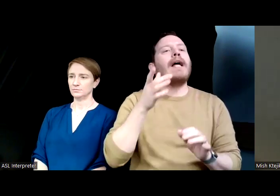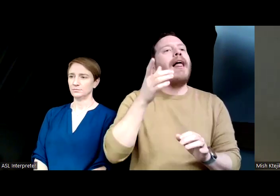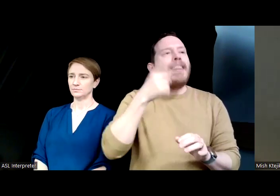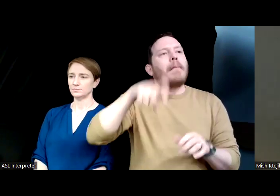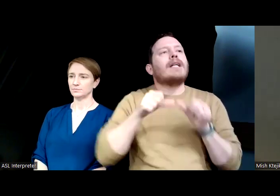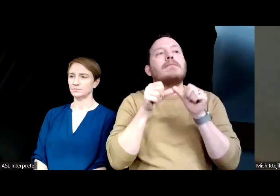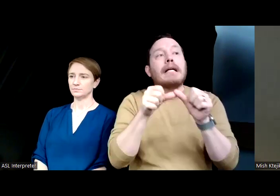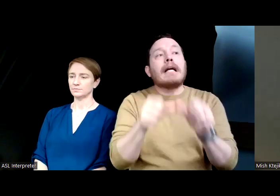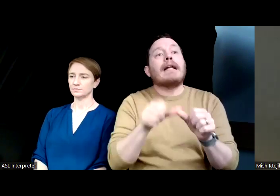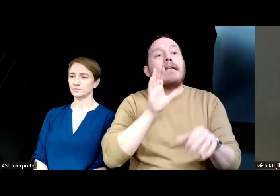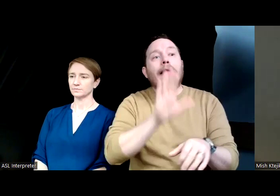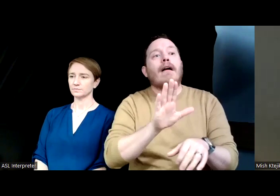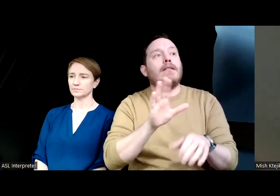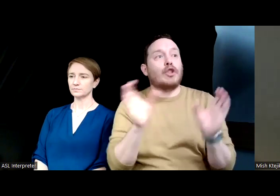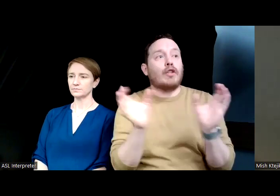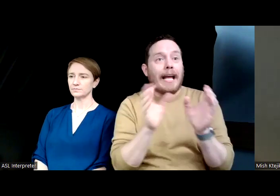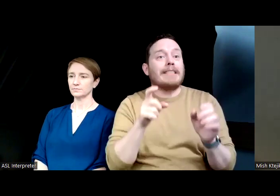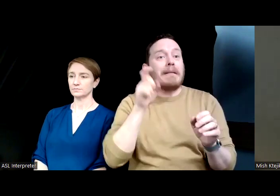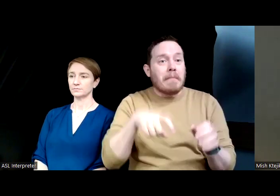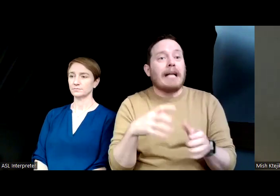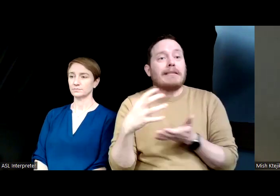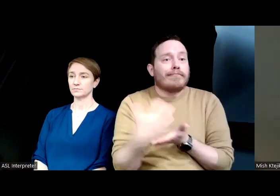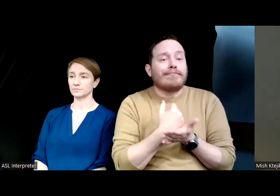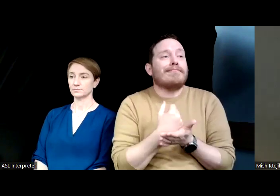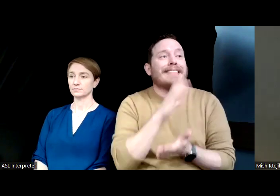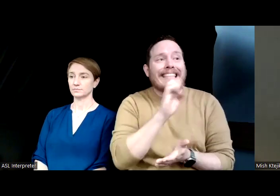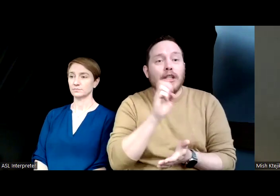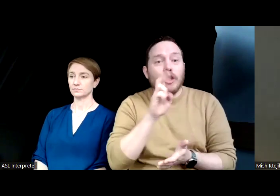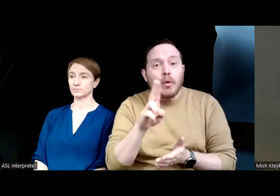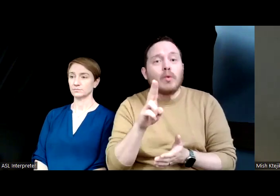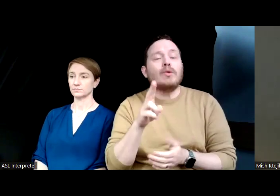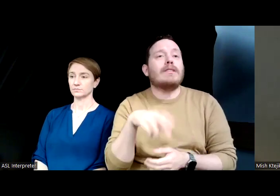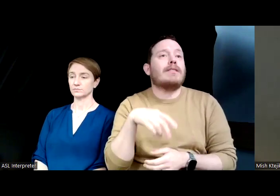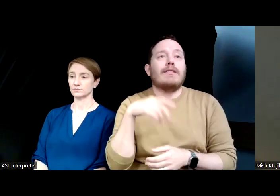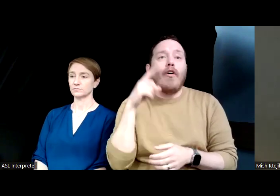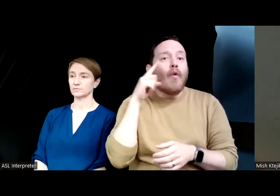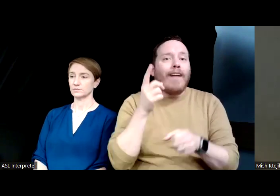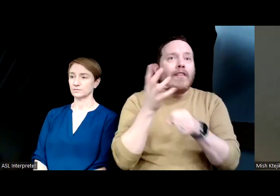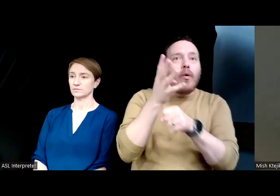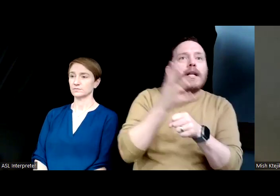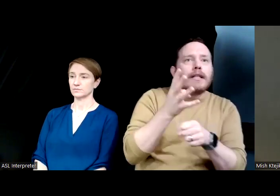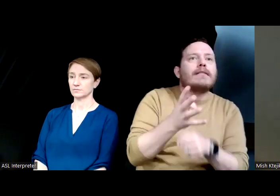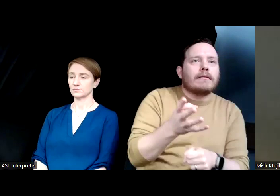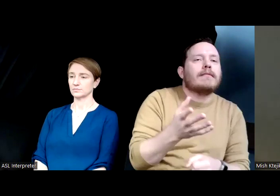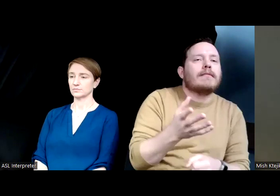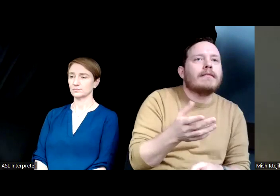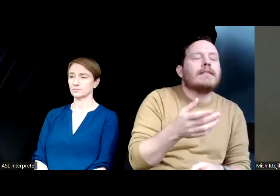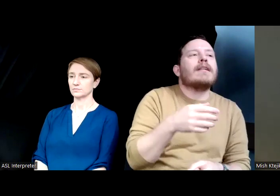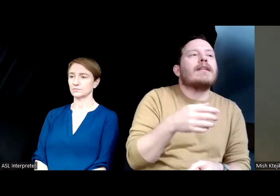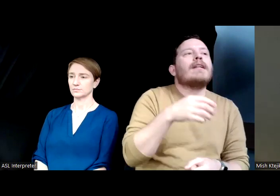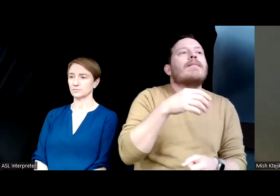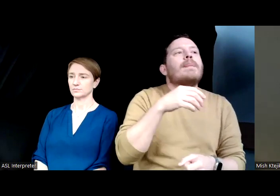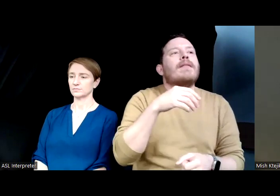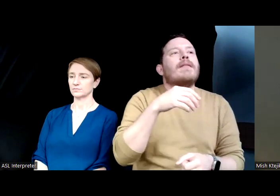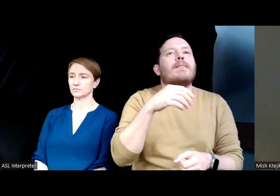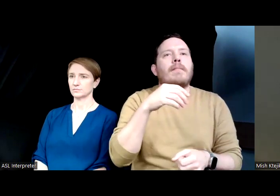the NIC certification is something that must be maintained in order to maintain that certification, then you